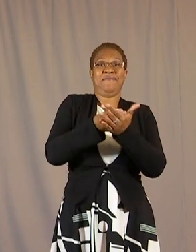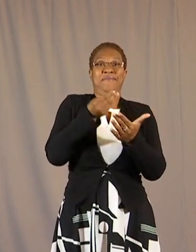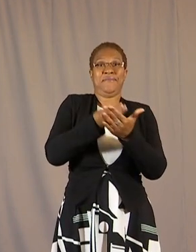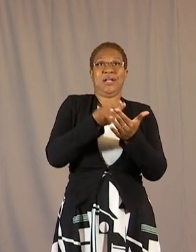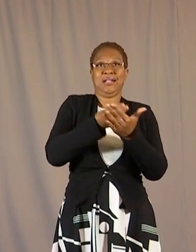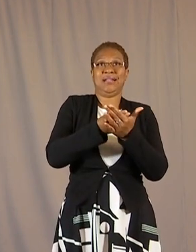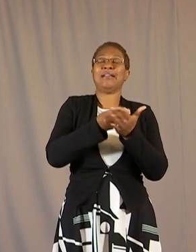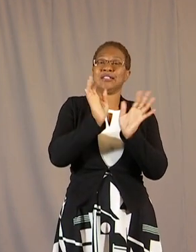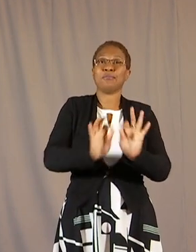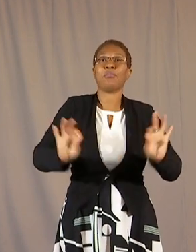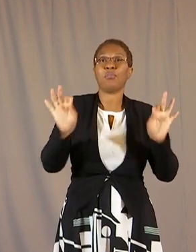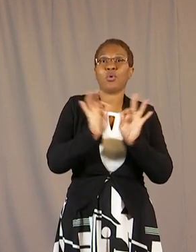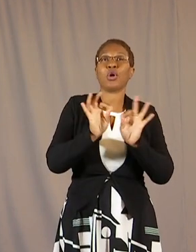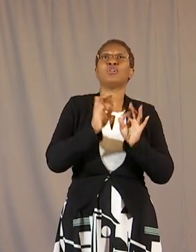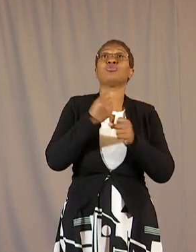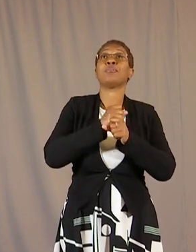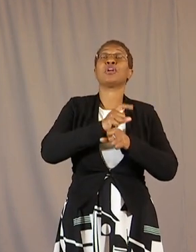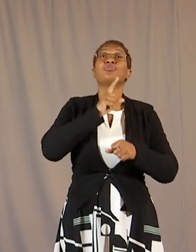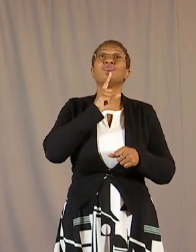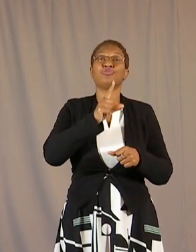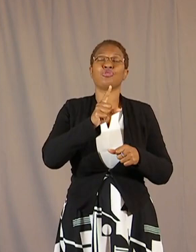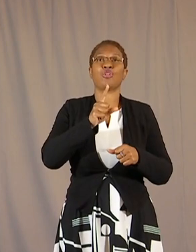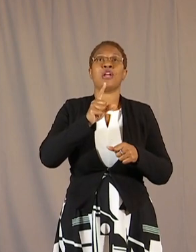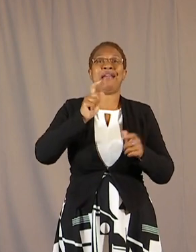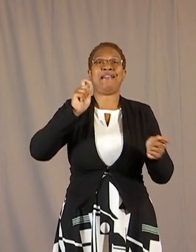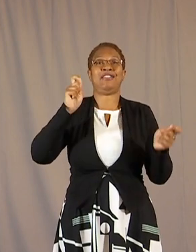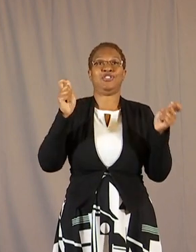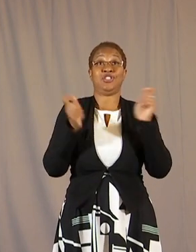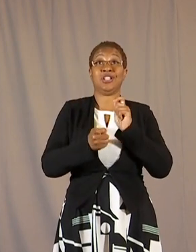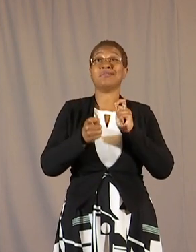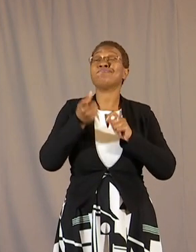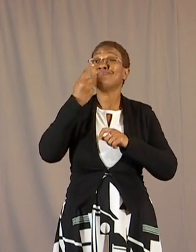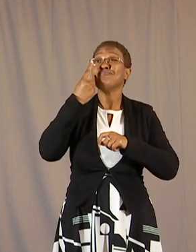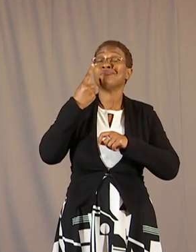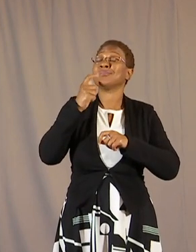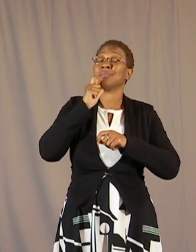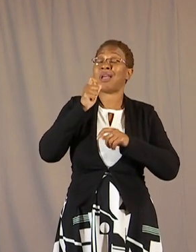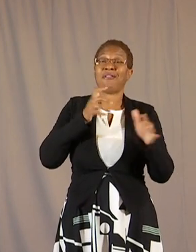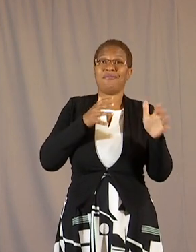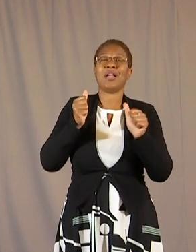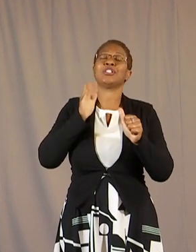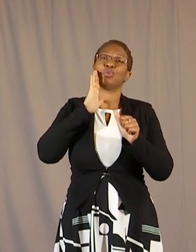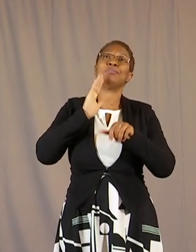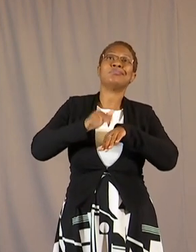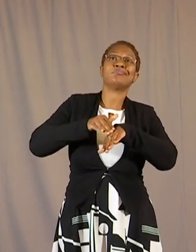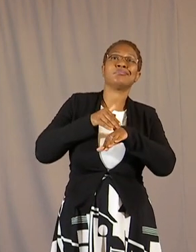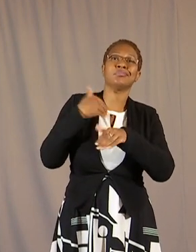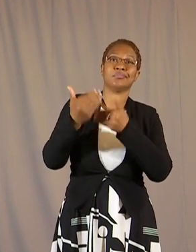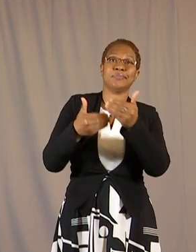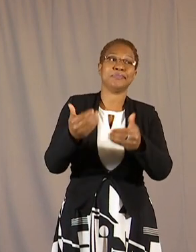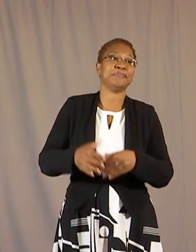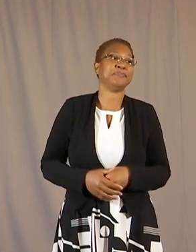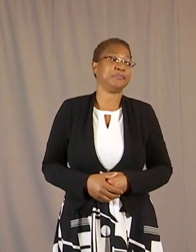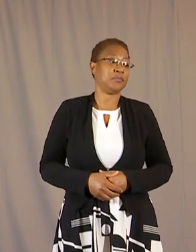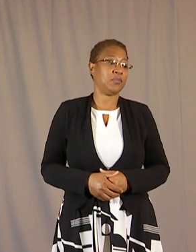so that we can do this slow but necessary walk towards equity and improving our health.